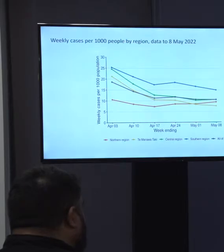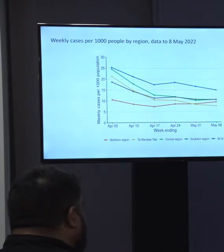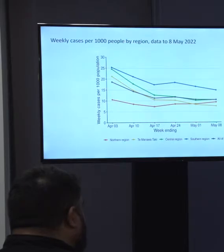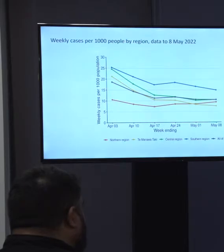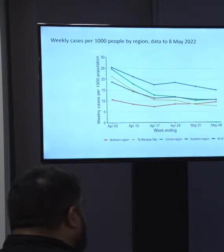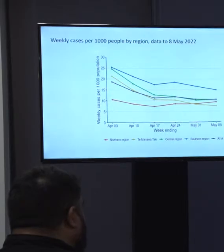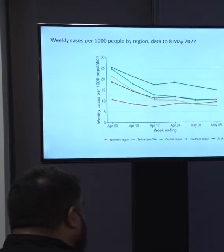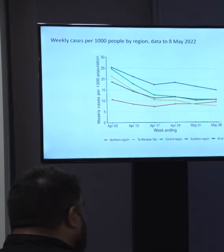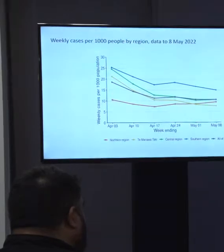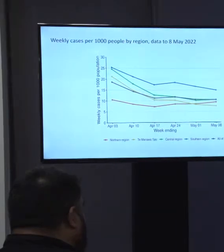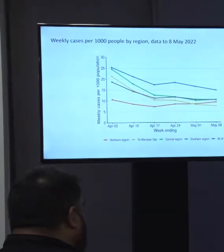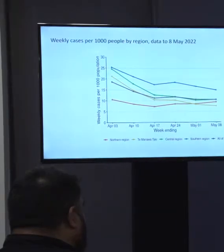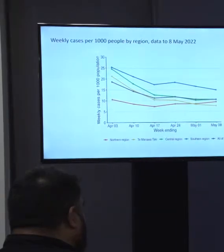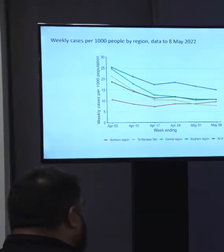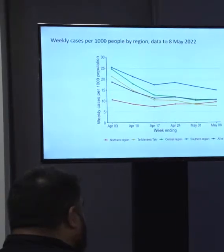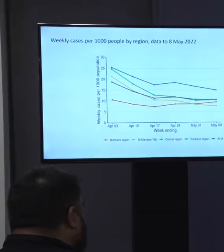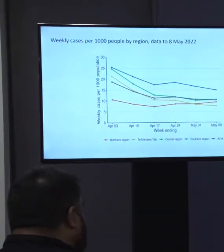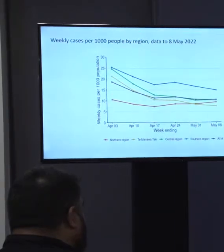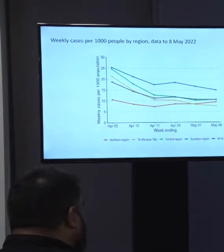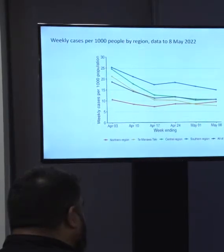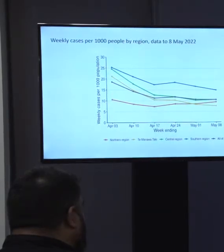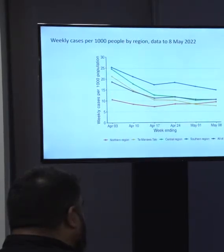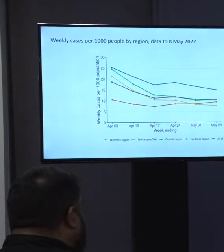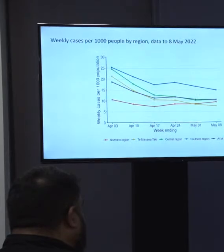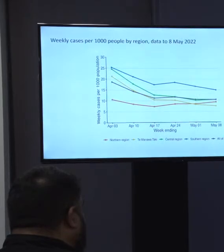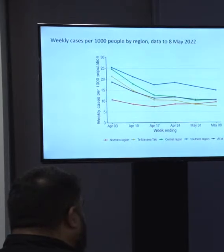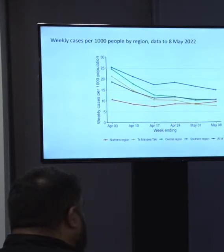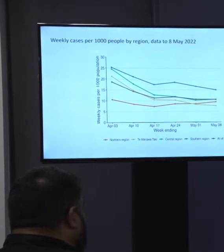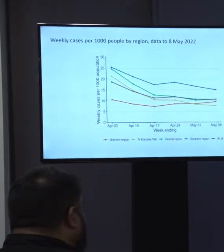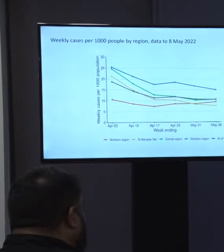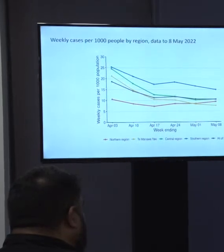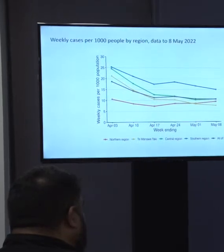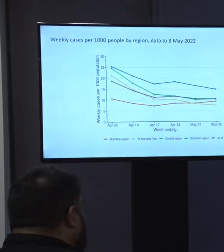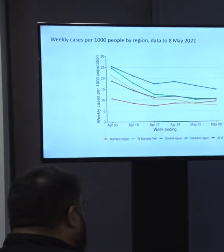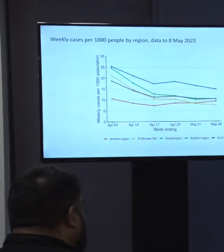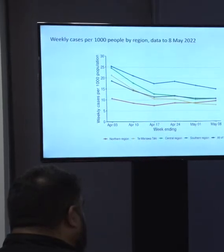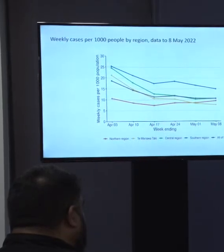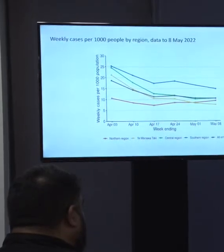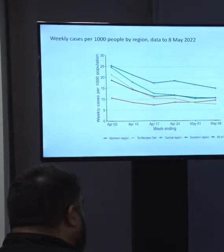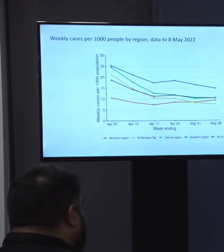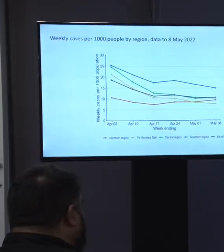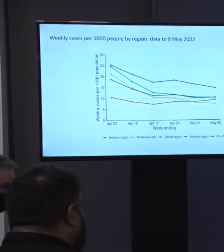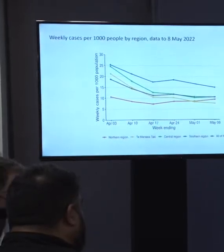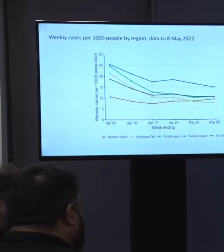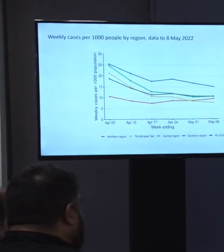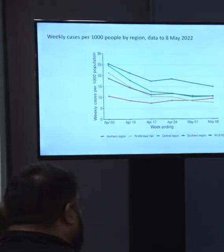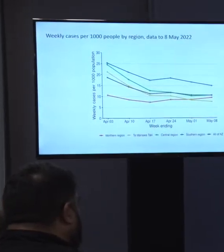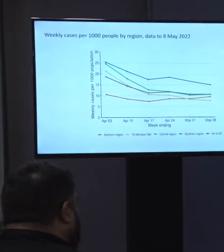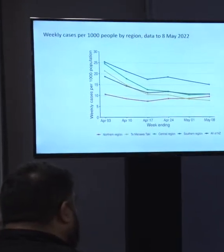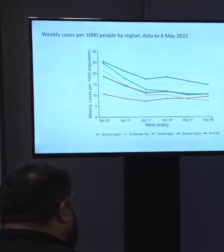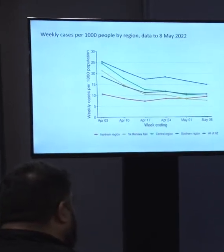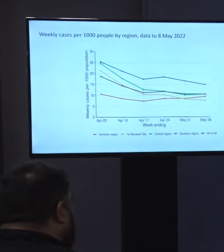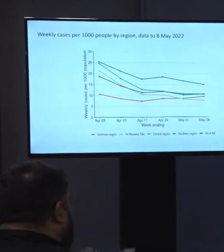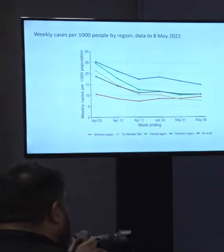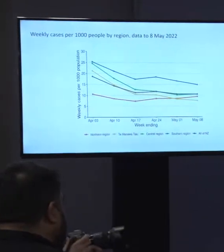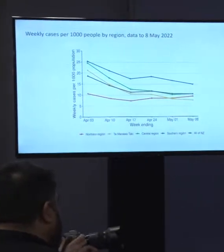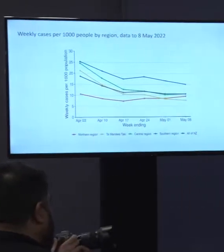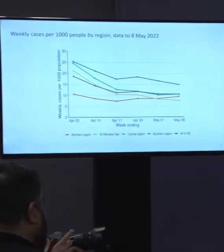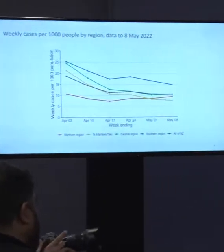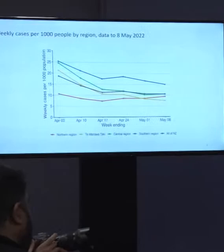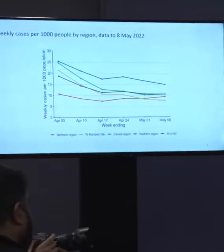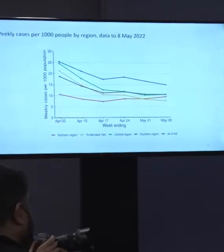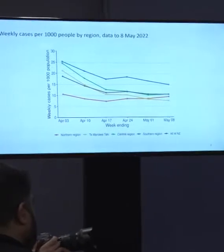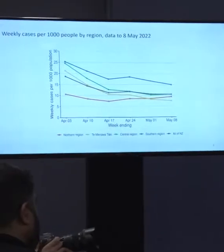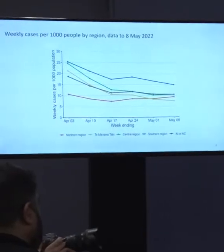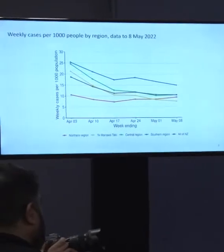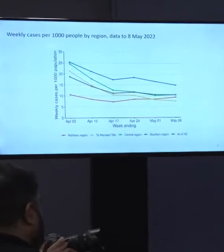there. We have got increases across in the number of cases in the 7-day period to the 8th of May. It increased in